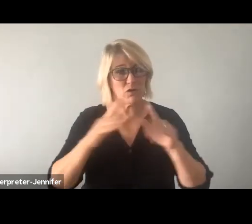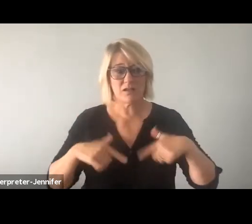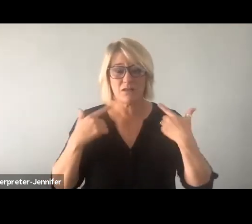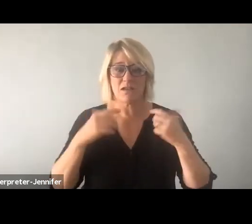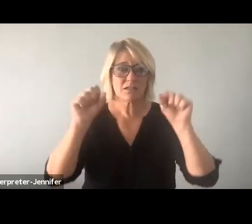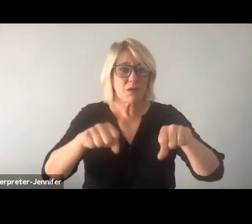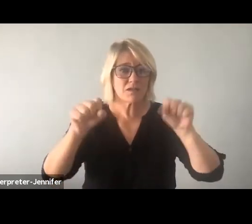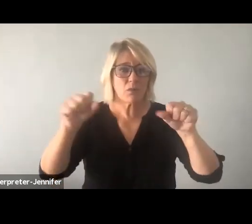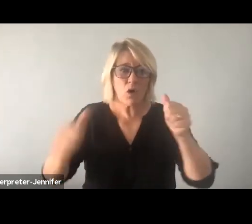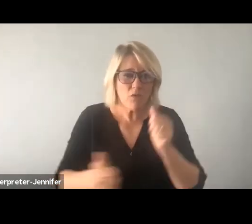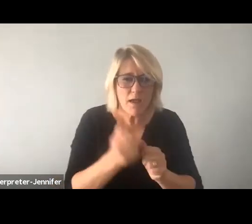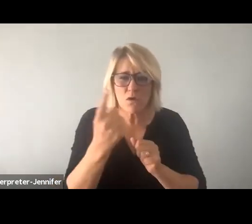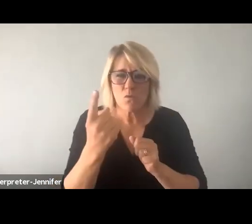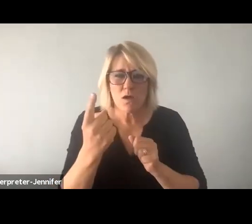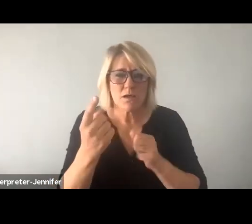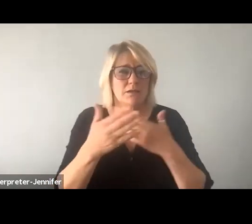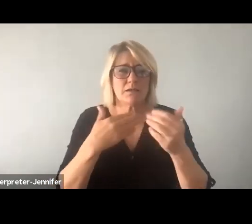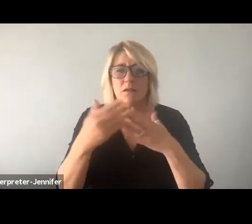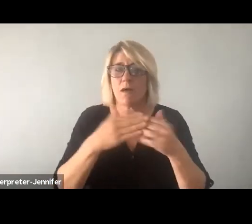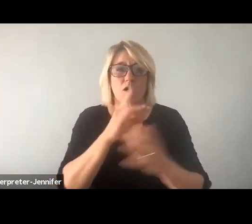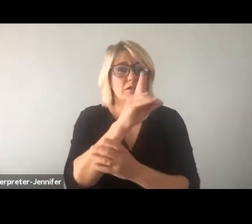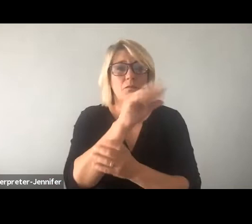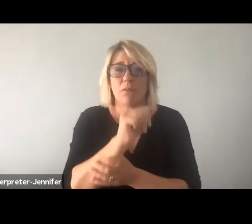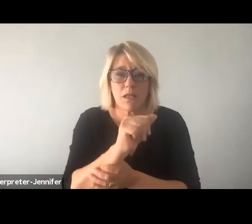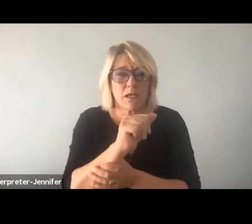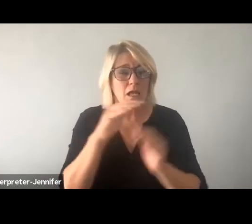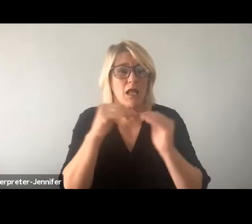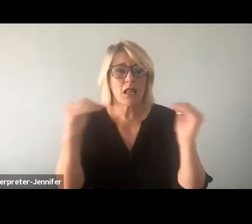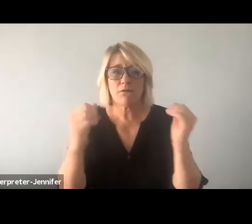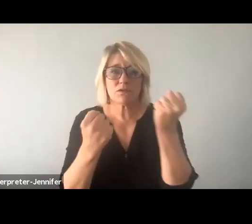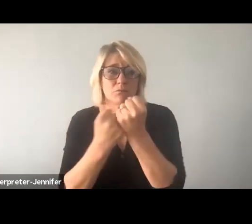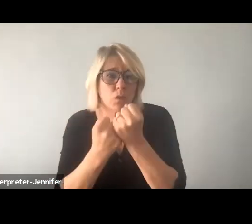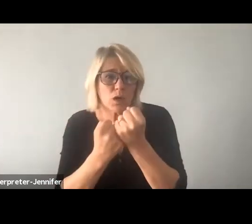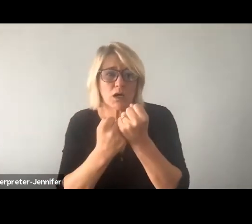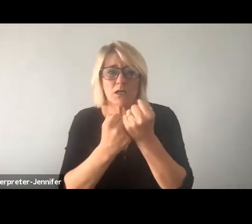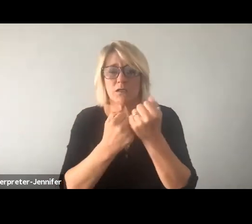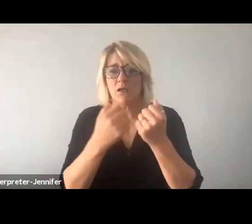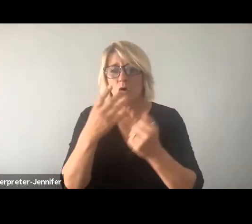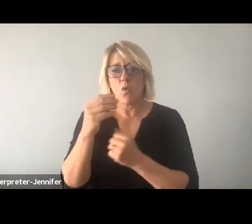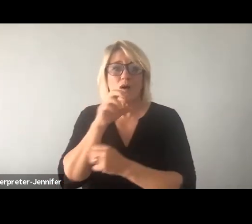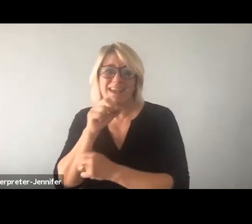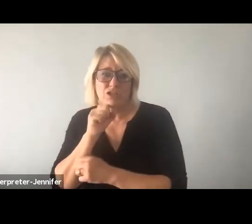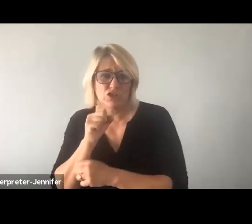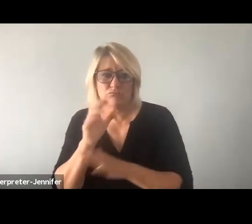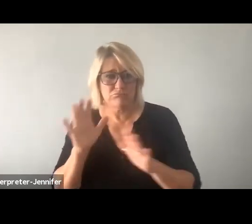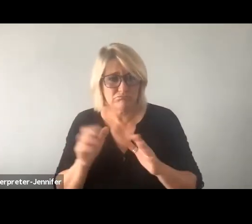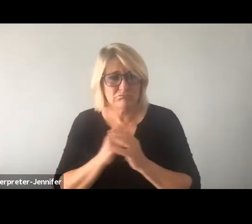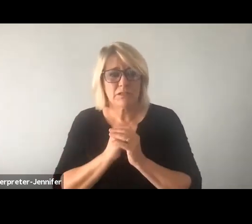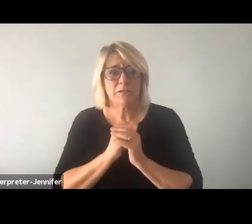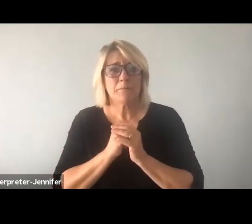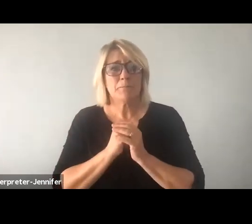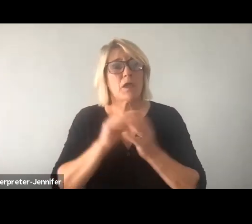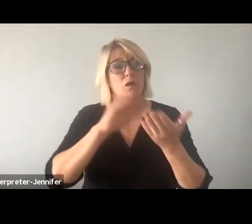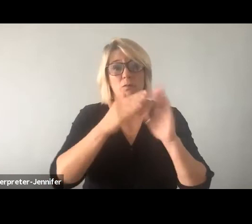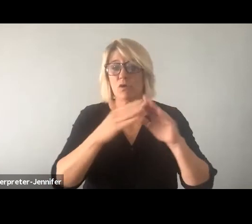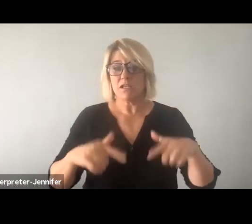everyone, regardless of type of disability, level of support need, or age. Community living